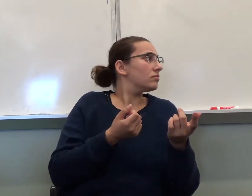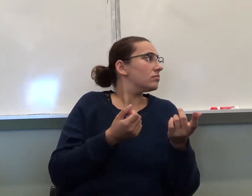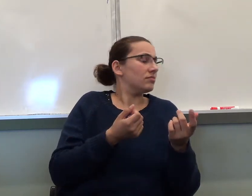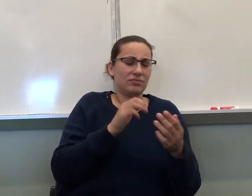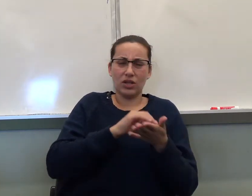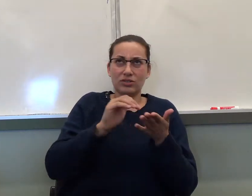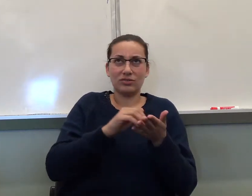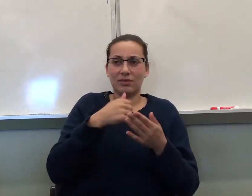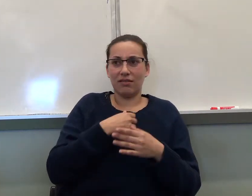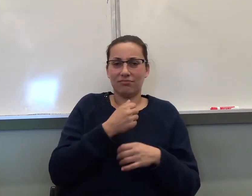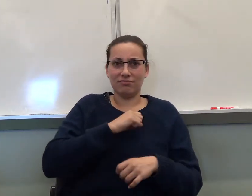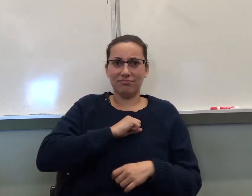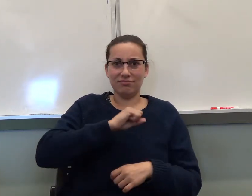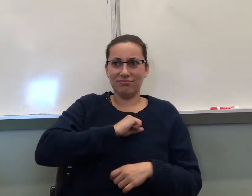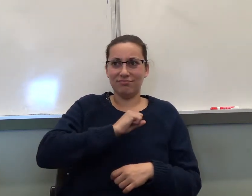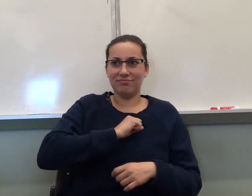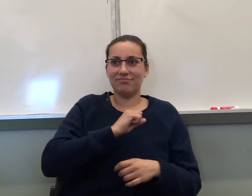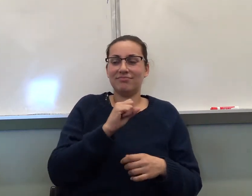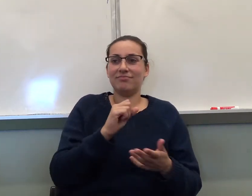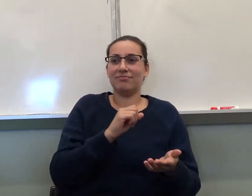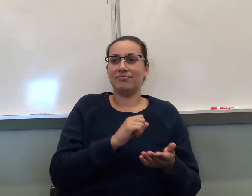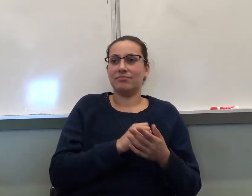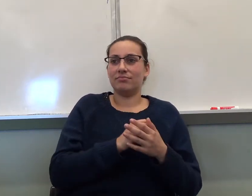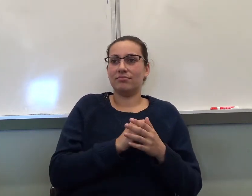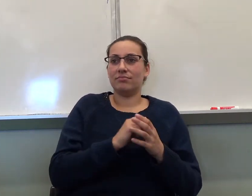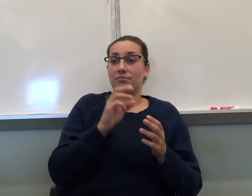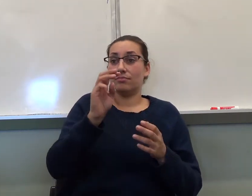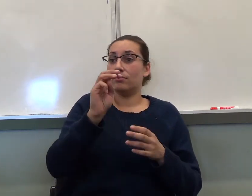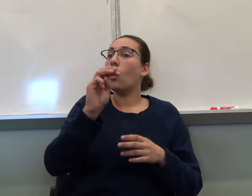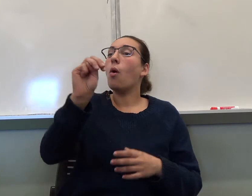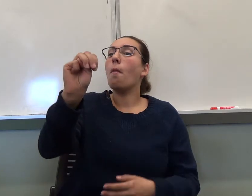me. Gee. Oh, yeah, that's